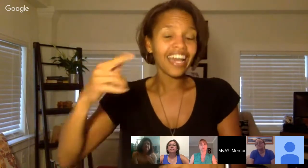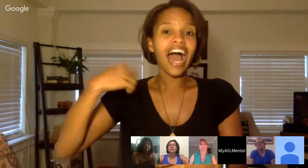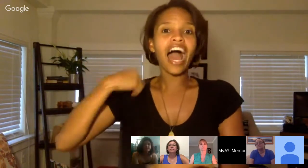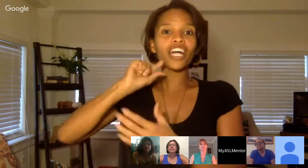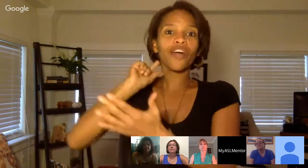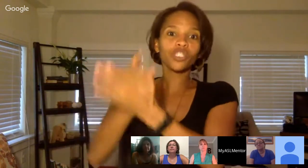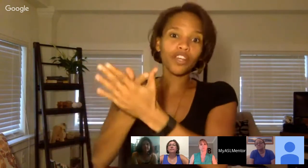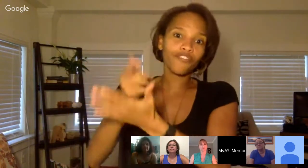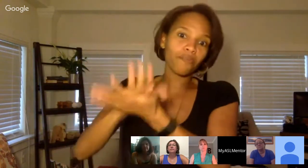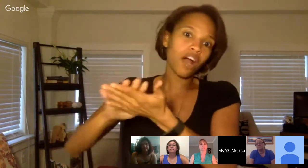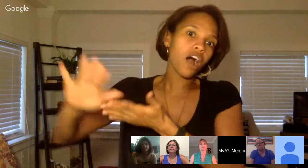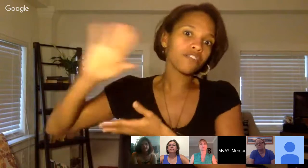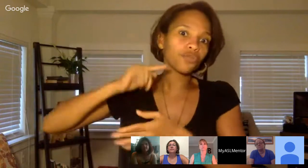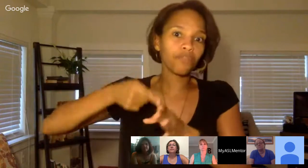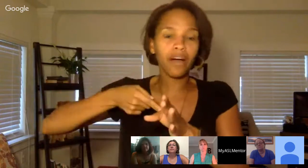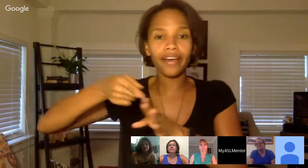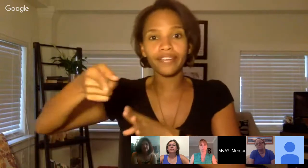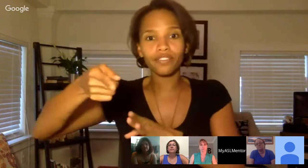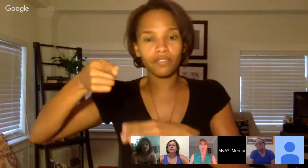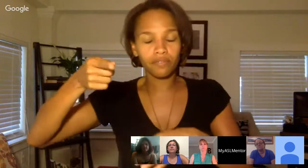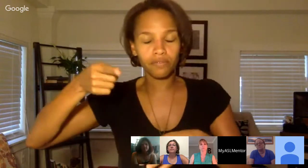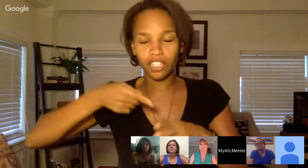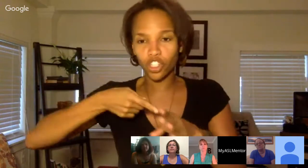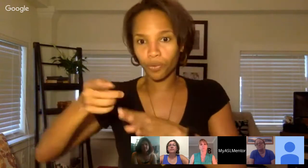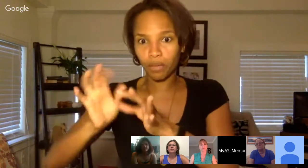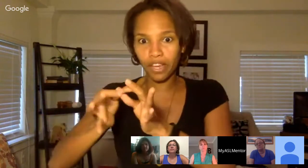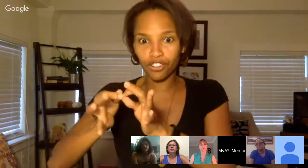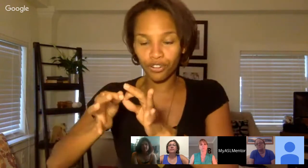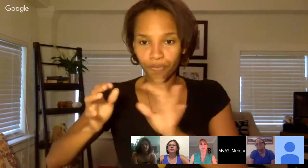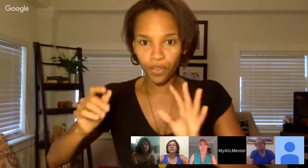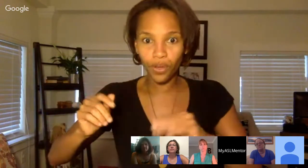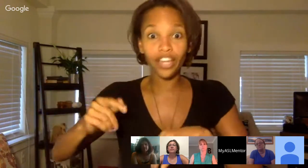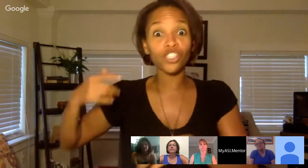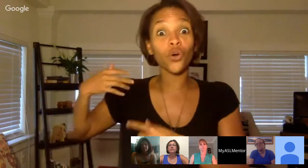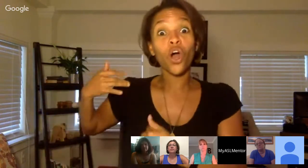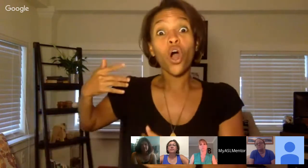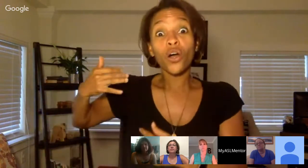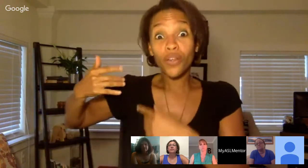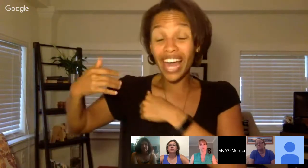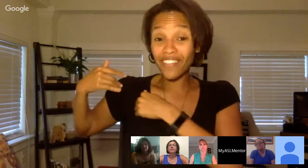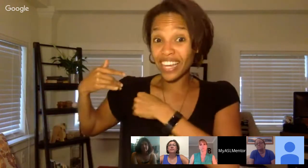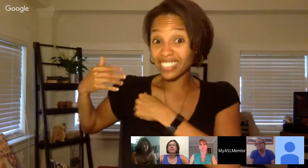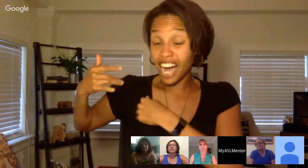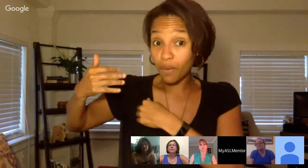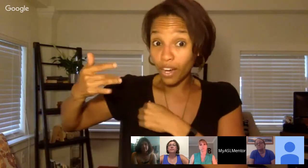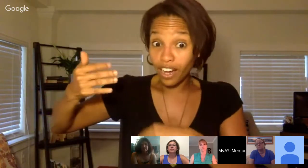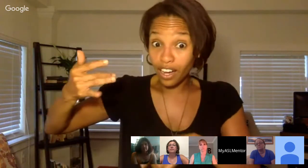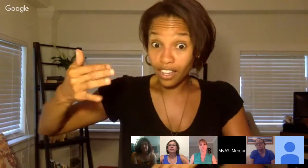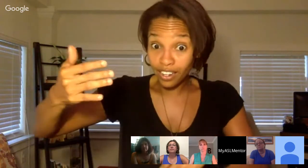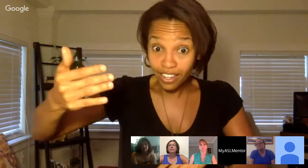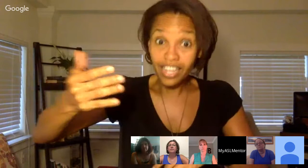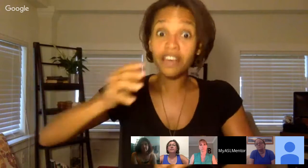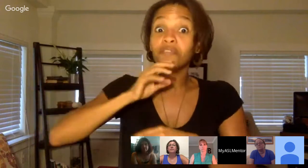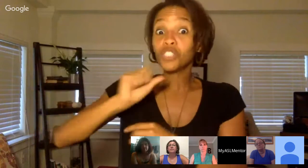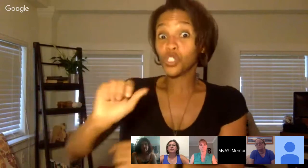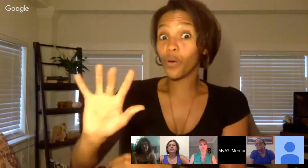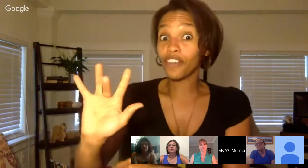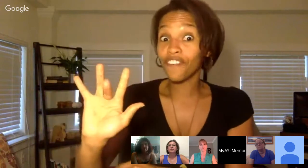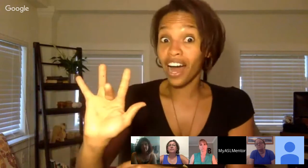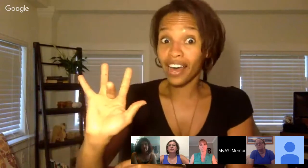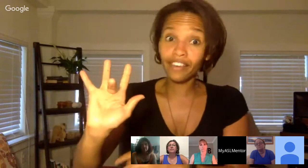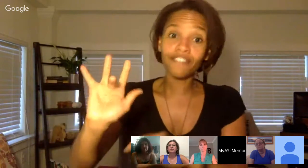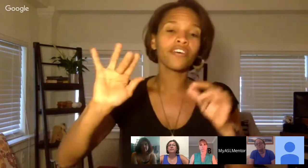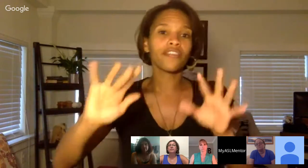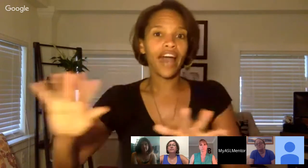think, I graduated from college with my interpreting major, okay? So then time went on,